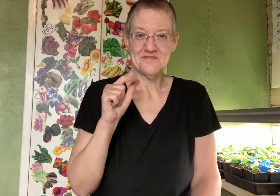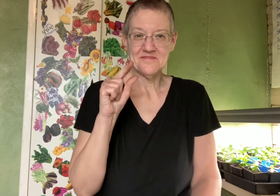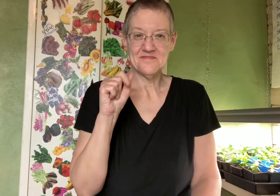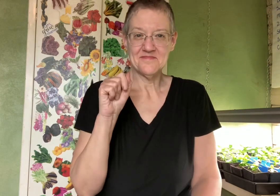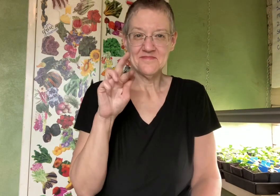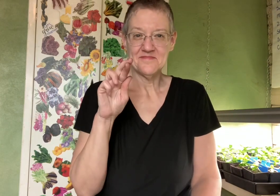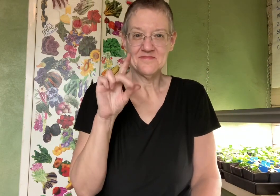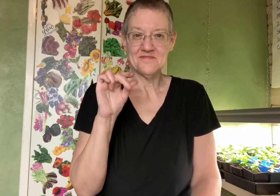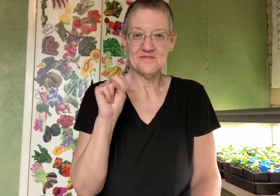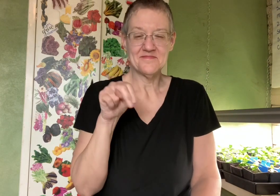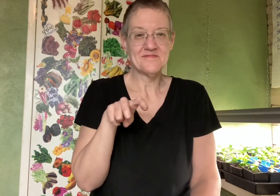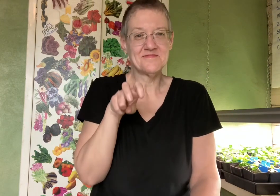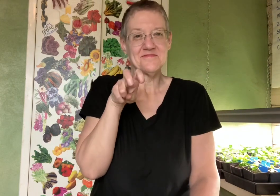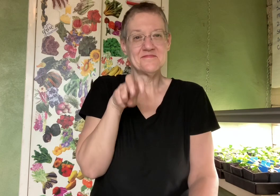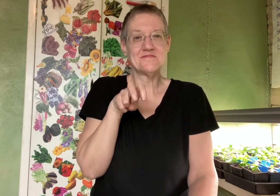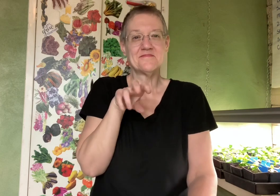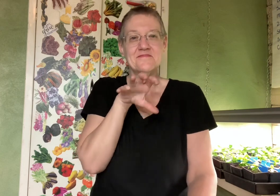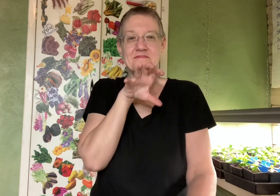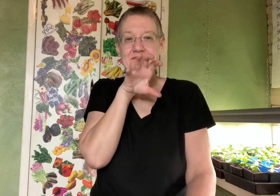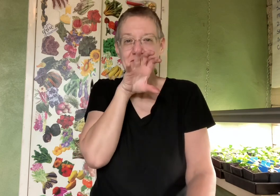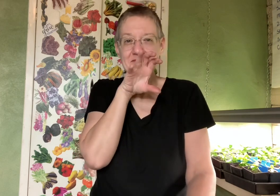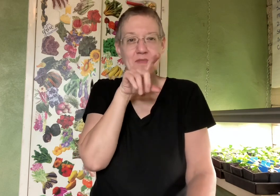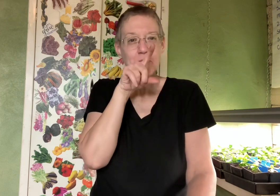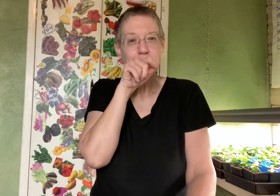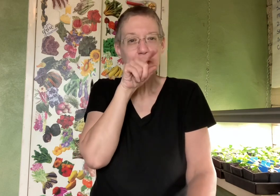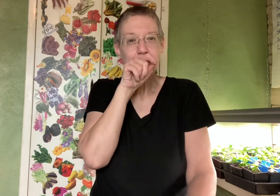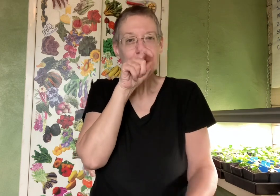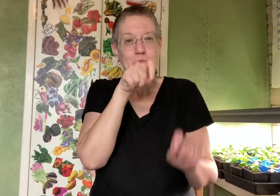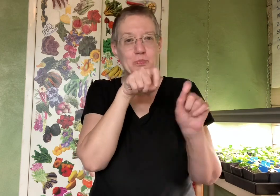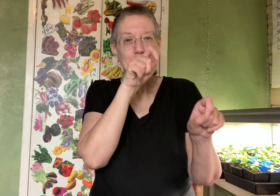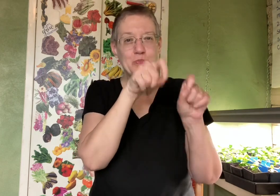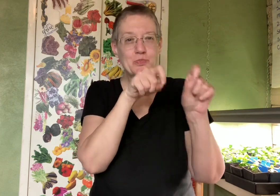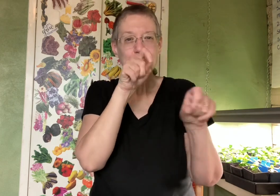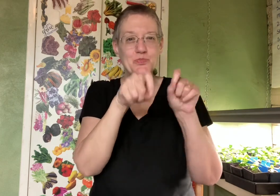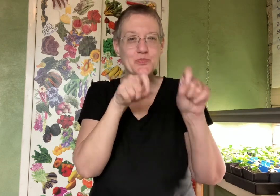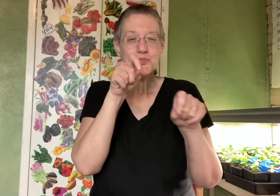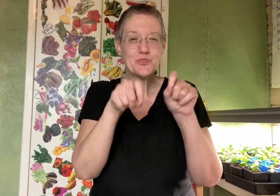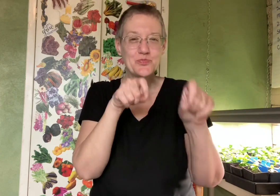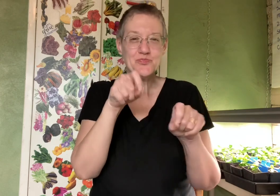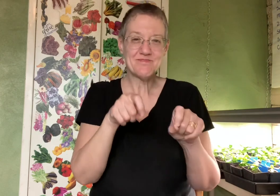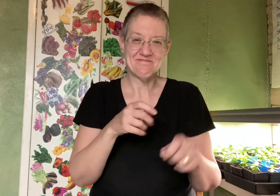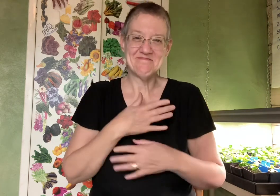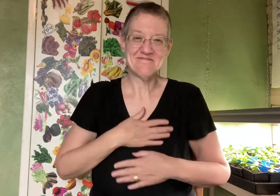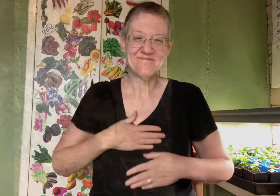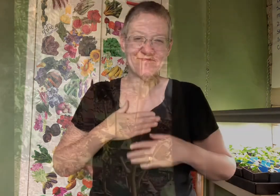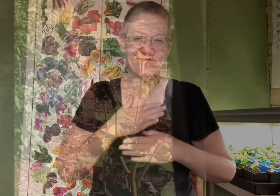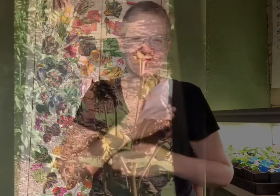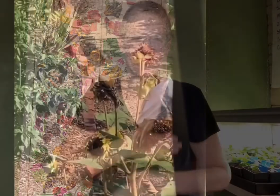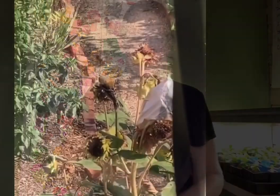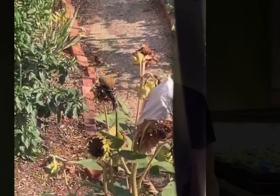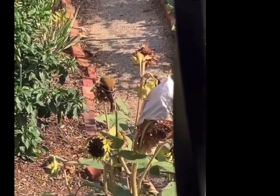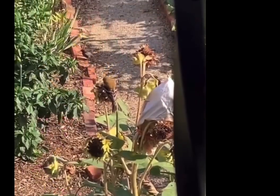This is what I tend to put in my back garden. And I sit on the balcony and I watch the goldfinch come and eat.